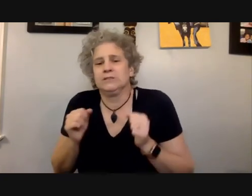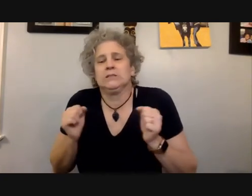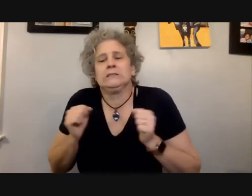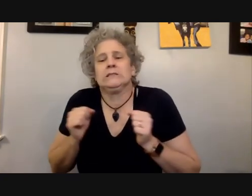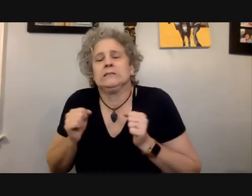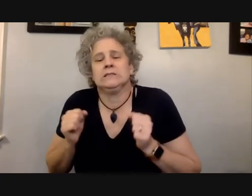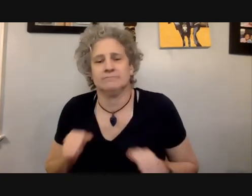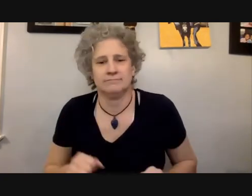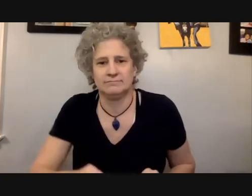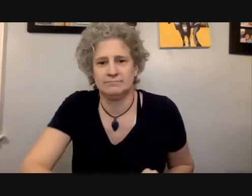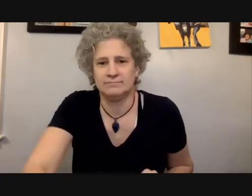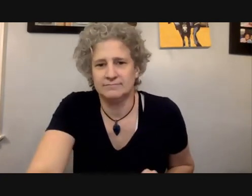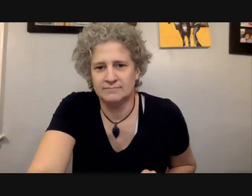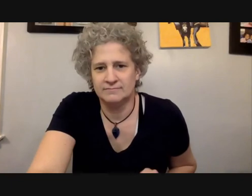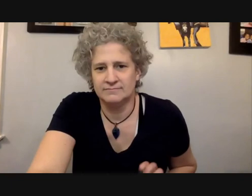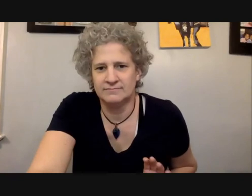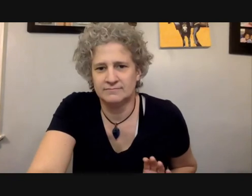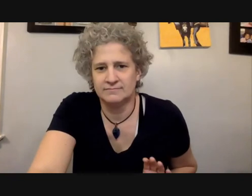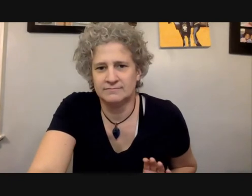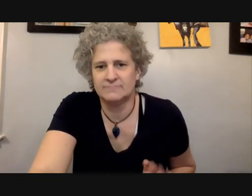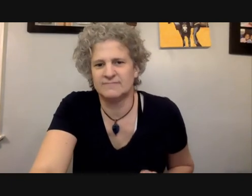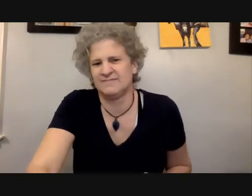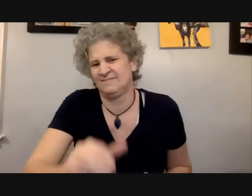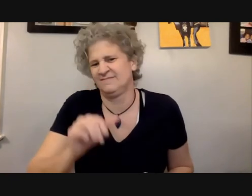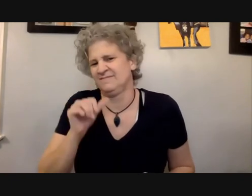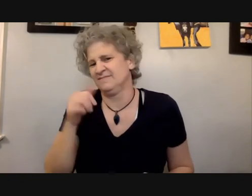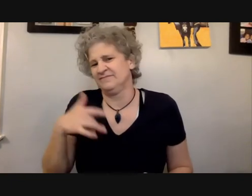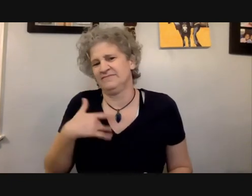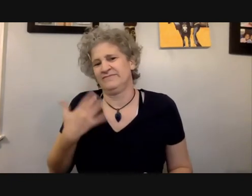together. So having a fever and having chills.